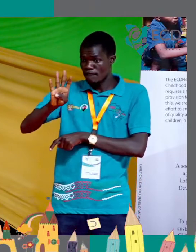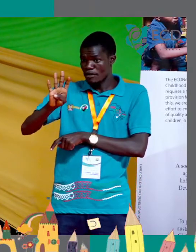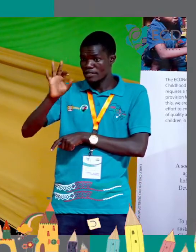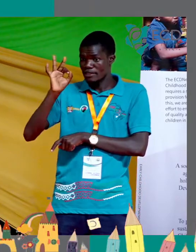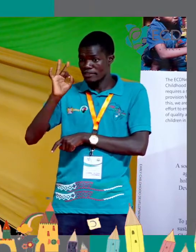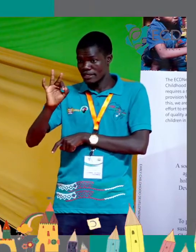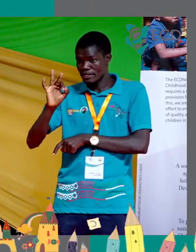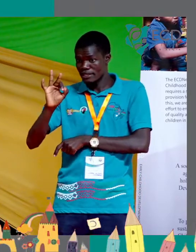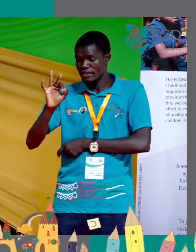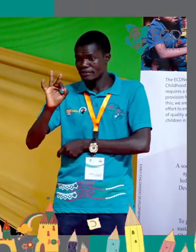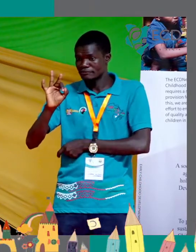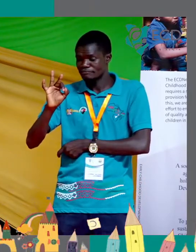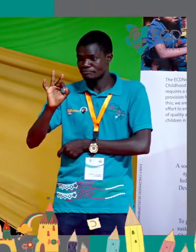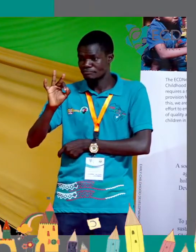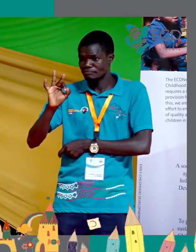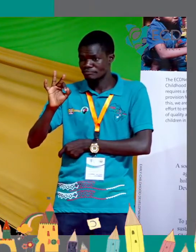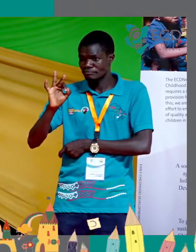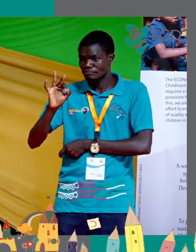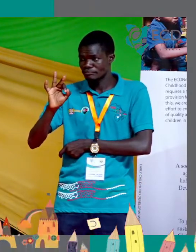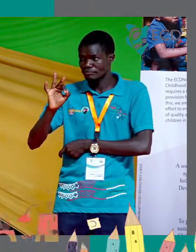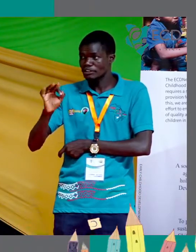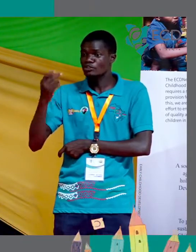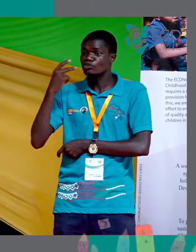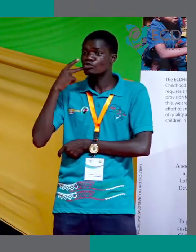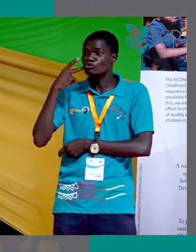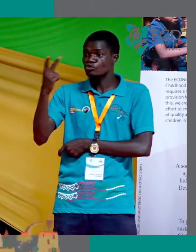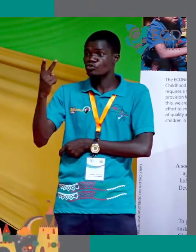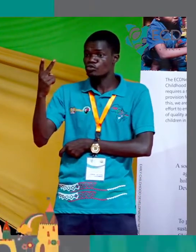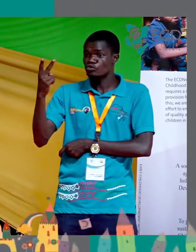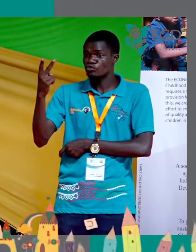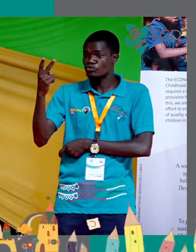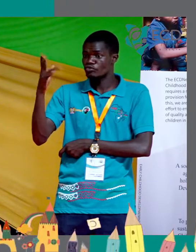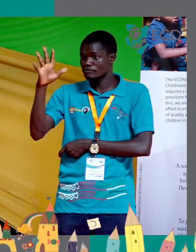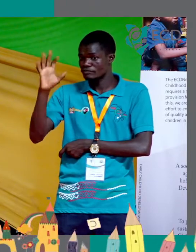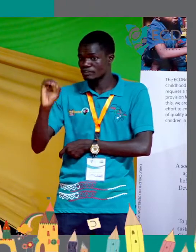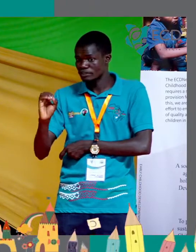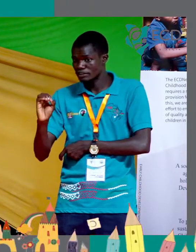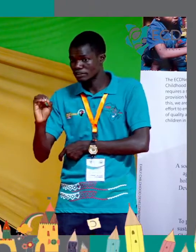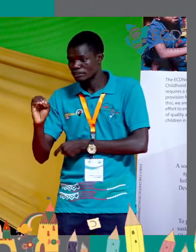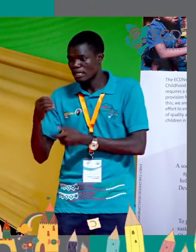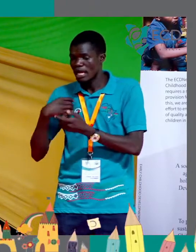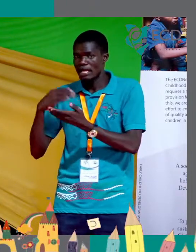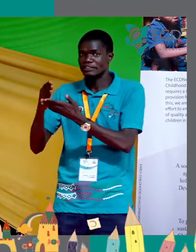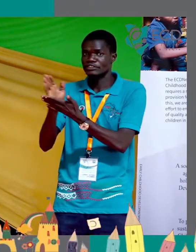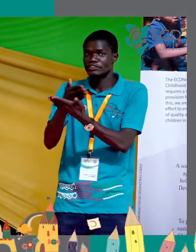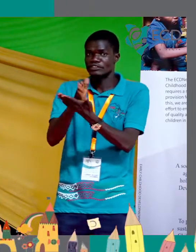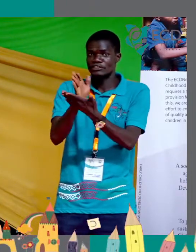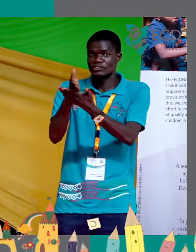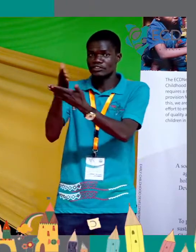country, and therefore the 250 children are spread